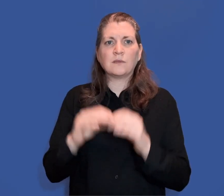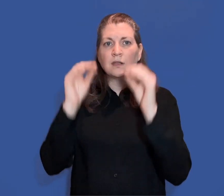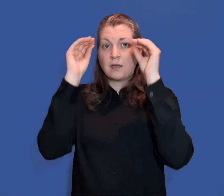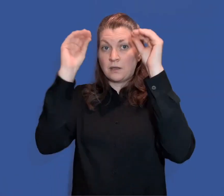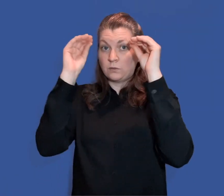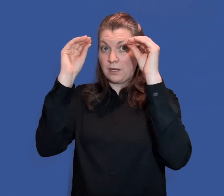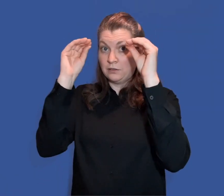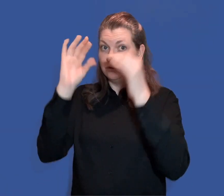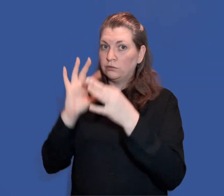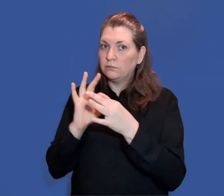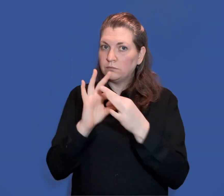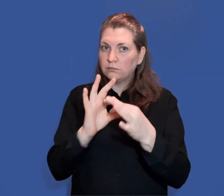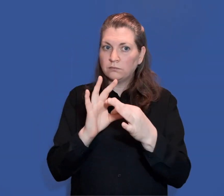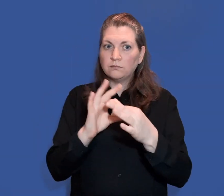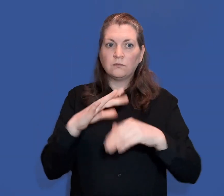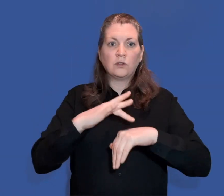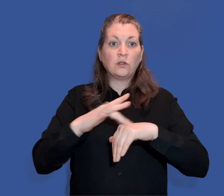Project number 5.